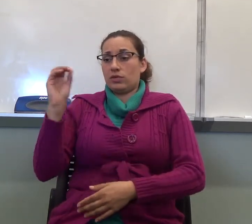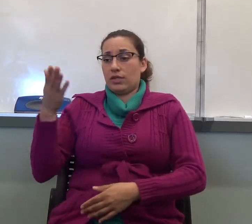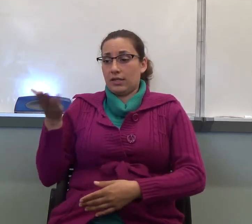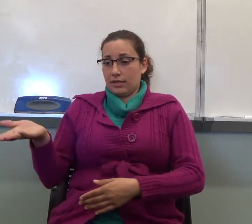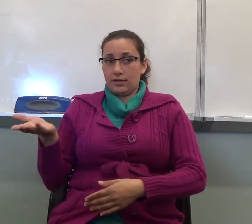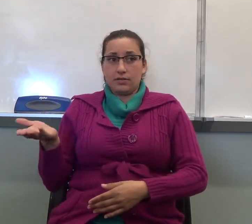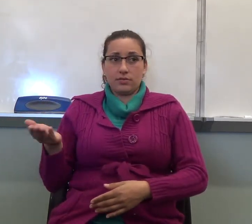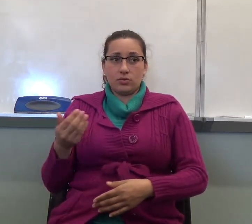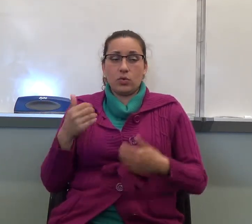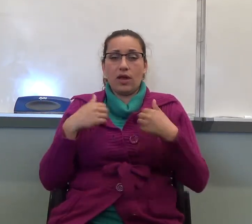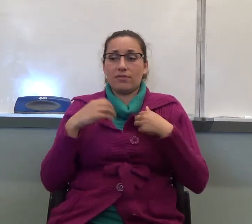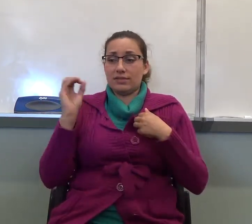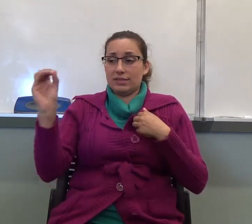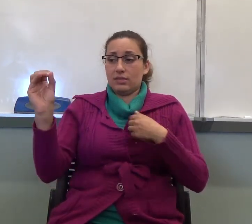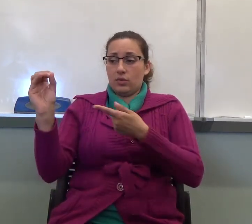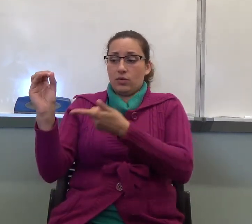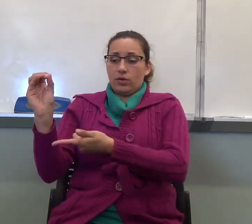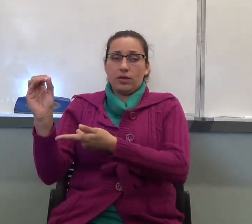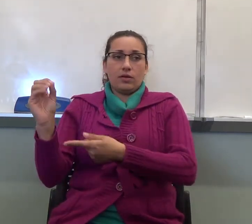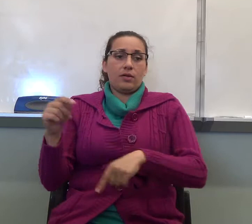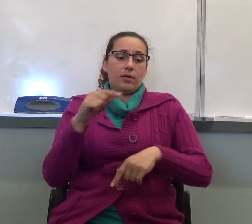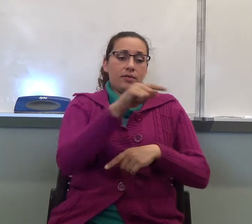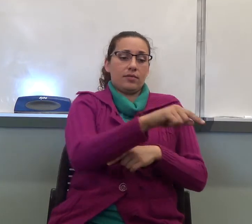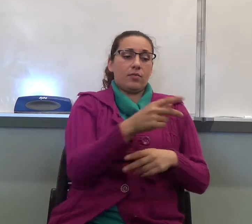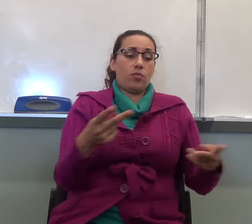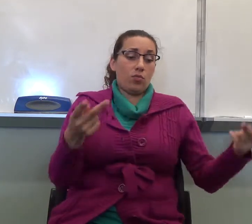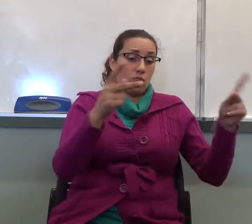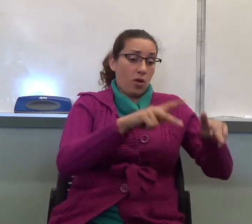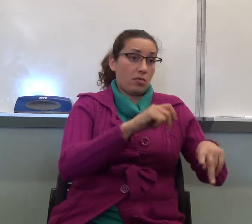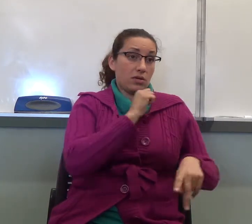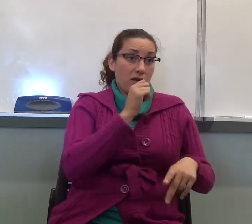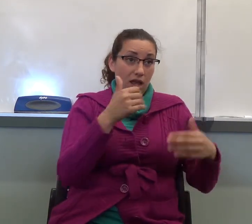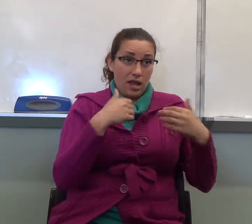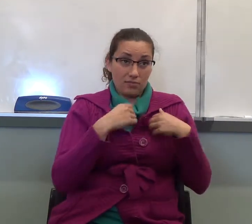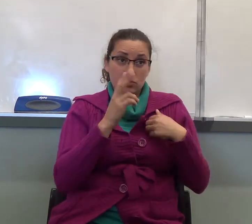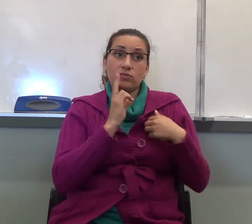get 0 there. The probability of not having twins will be